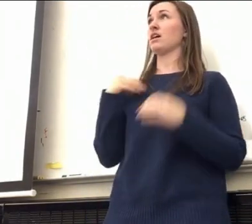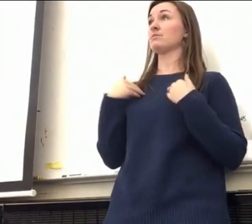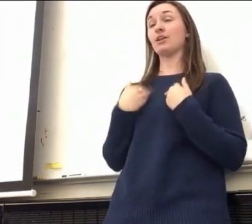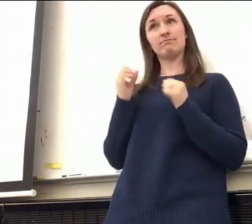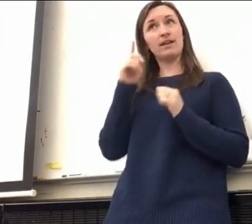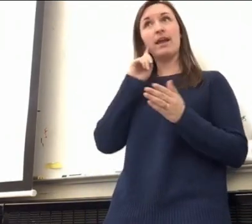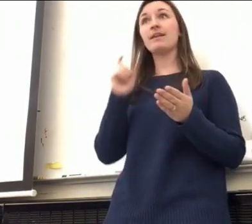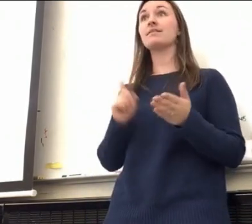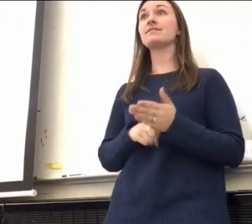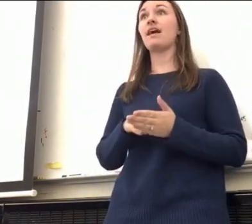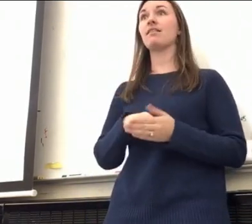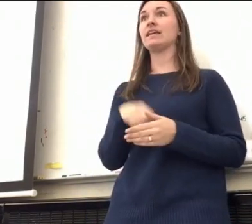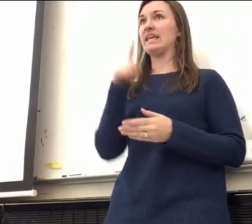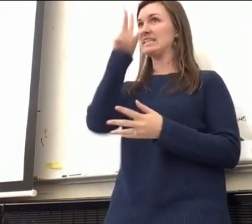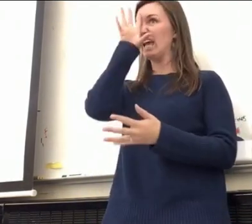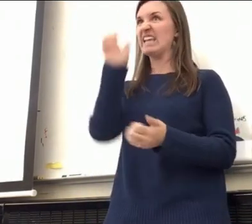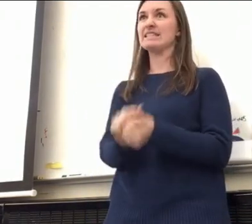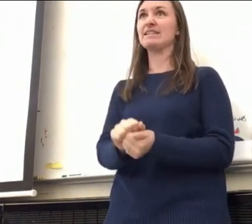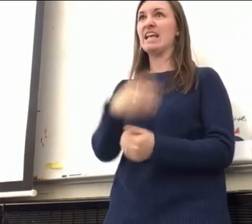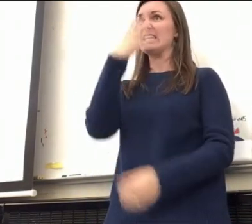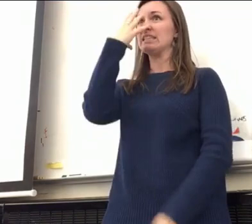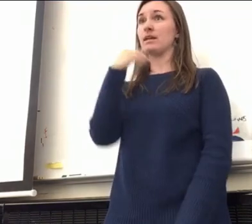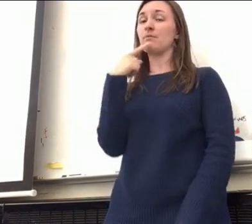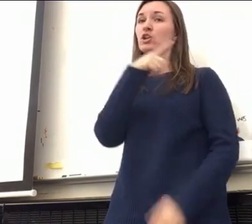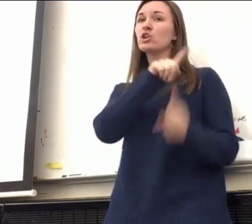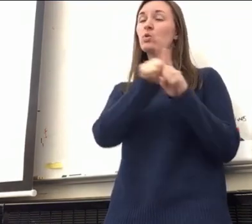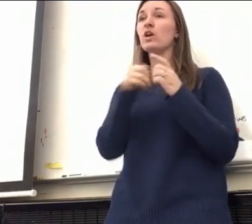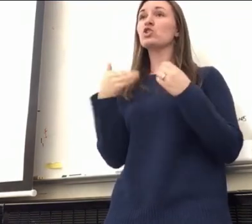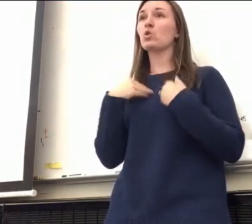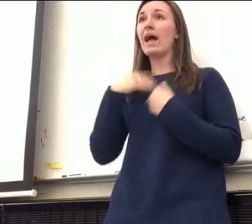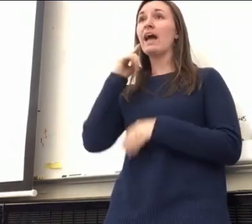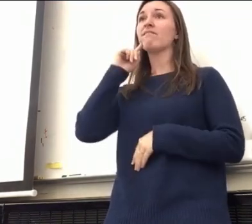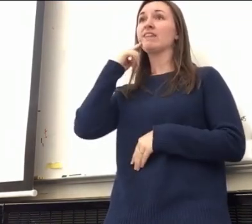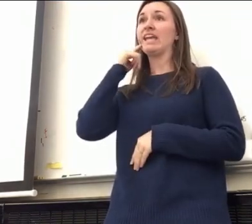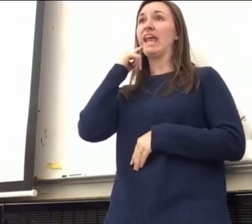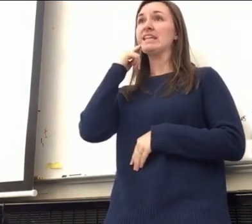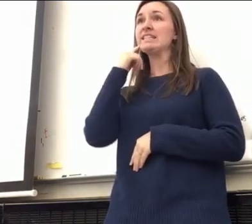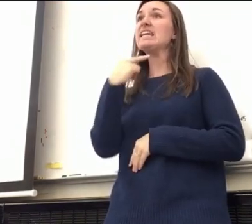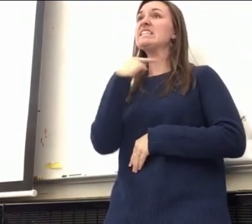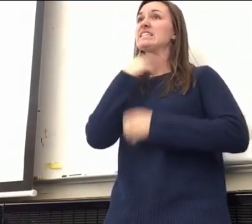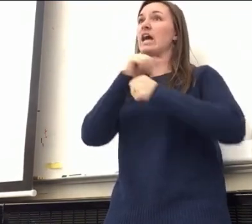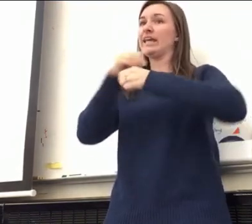I can tell that. You also have a Hershey's wrapper stuck in your cast.